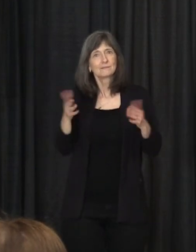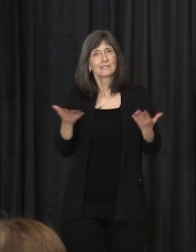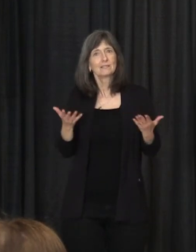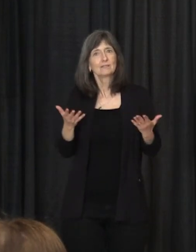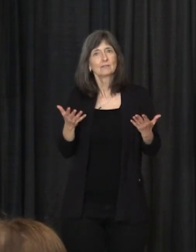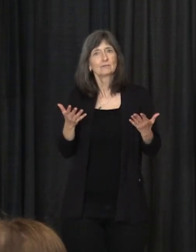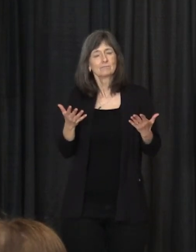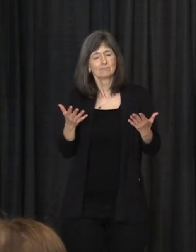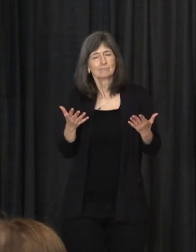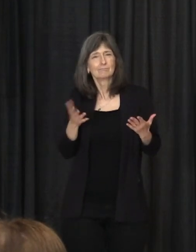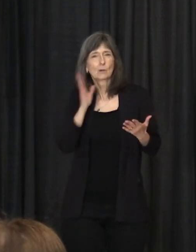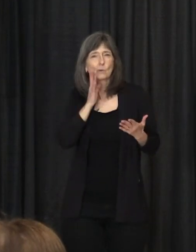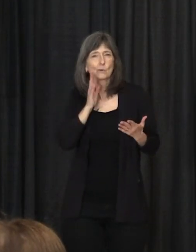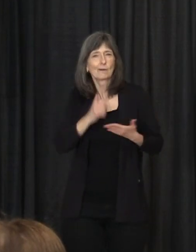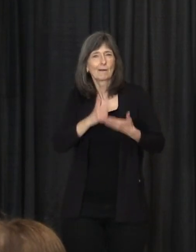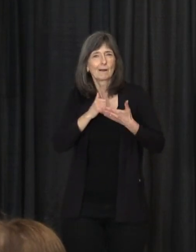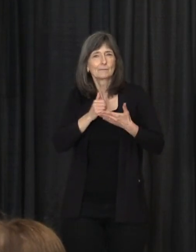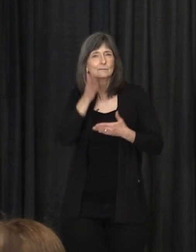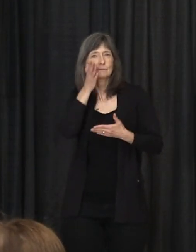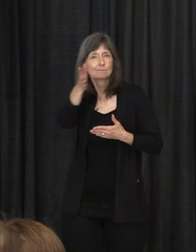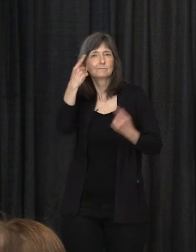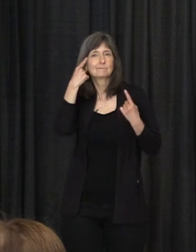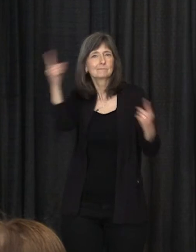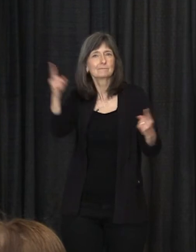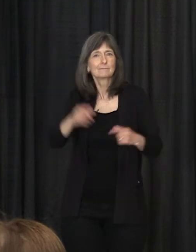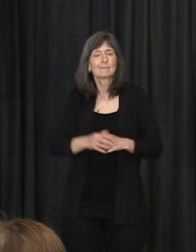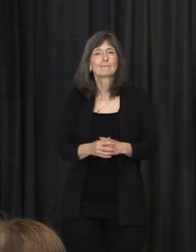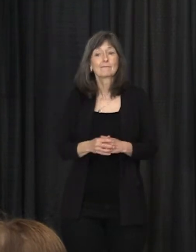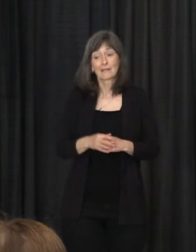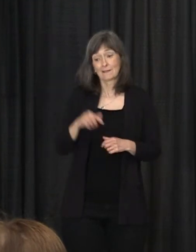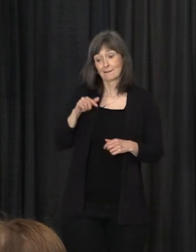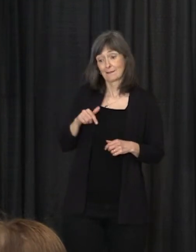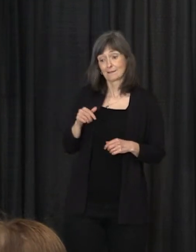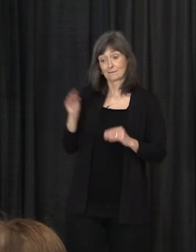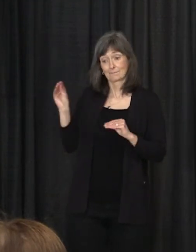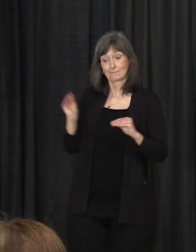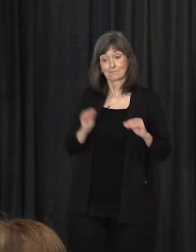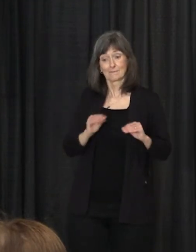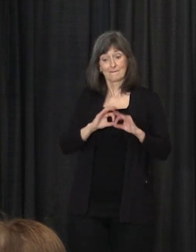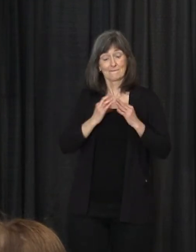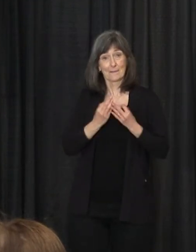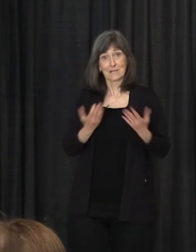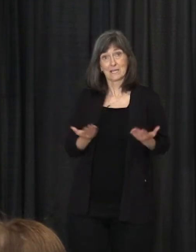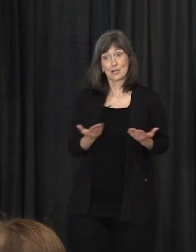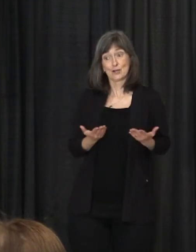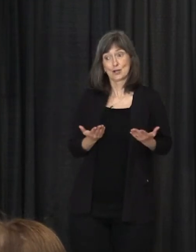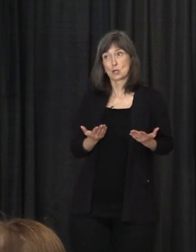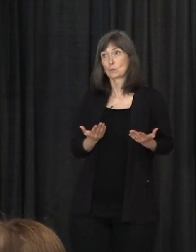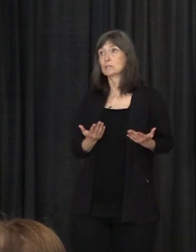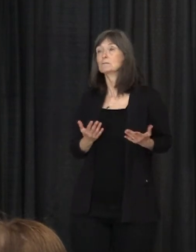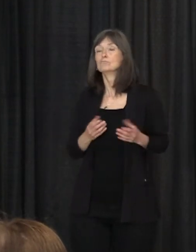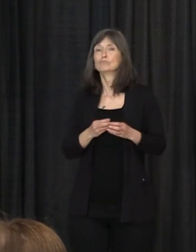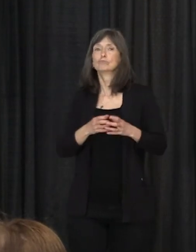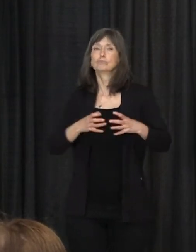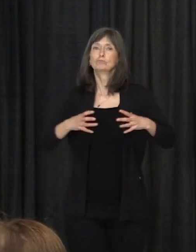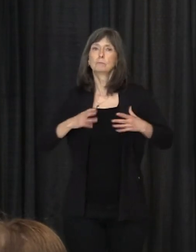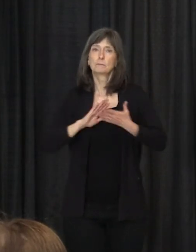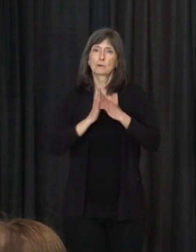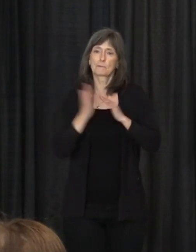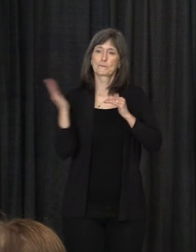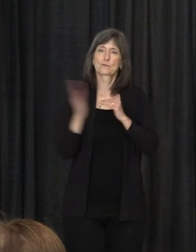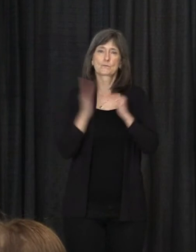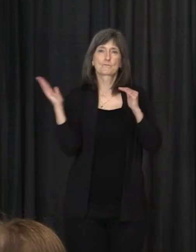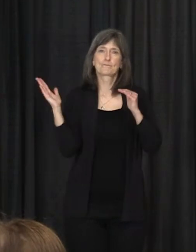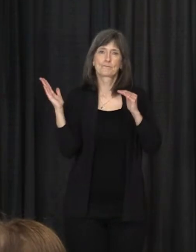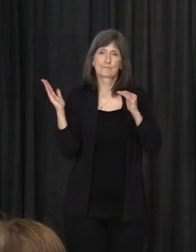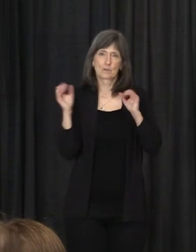success. This Newfoundland and Labrador family is reaching and will reach its full potential under our